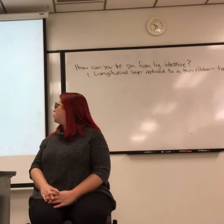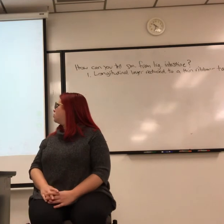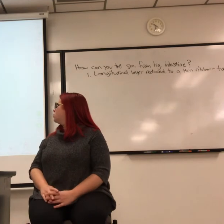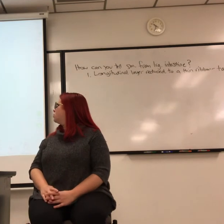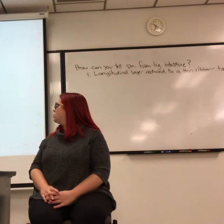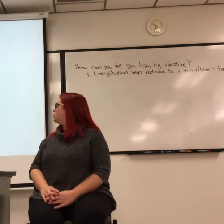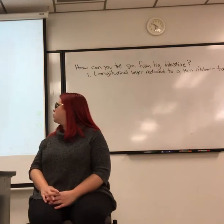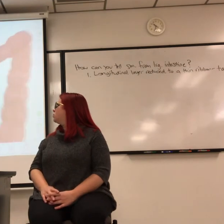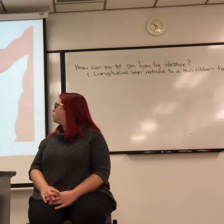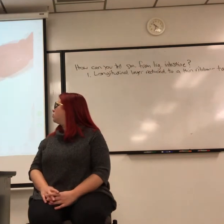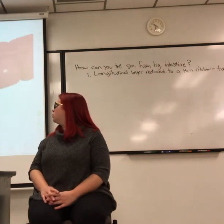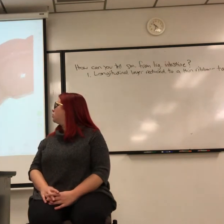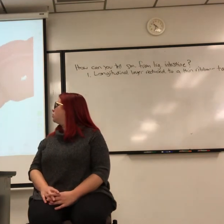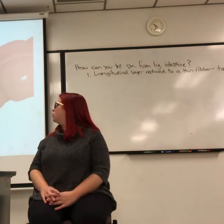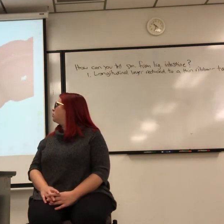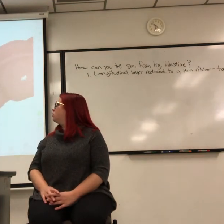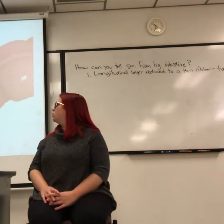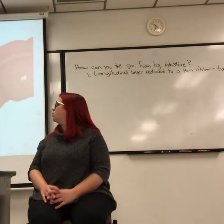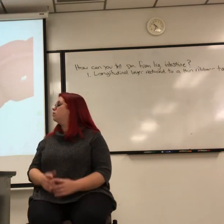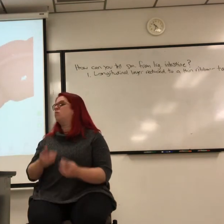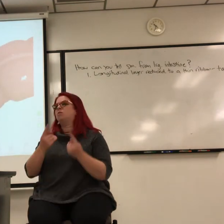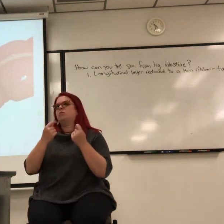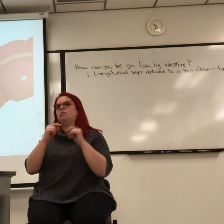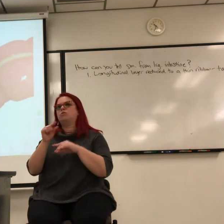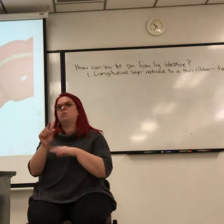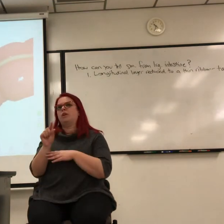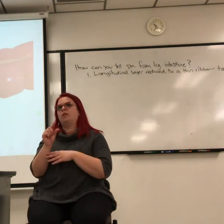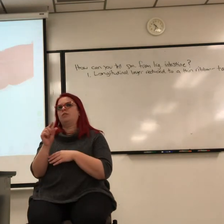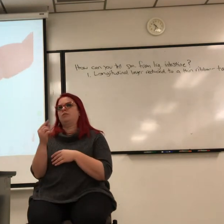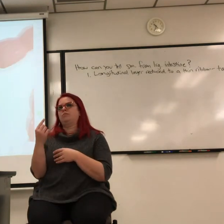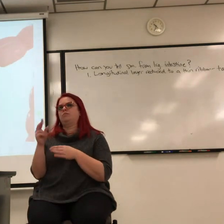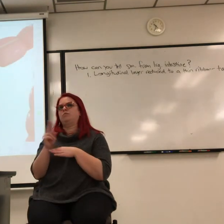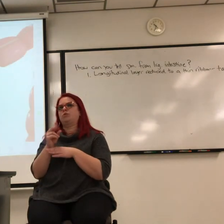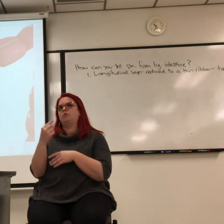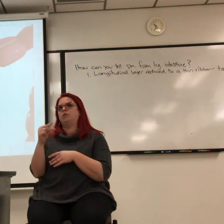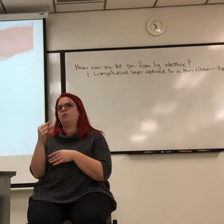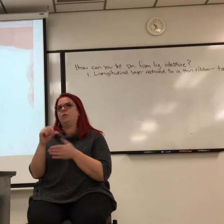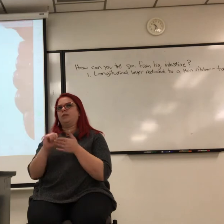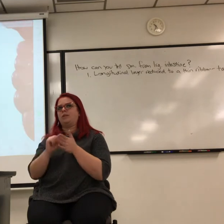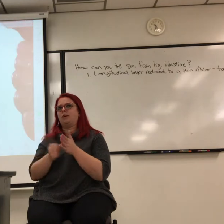Try to highlight it in green. There's one highlighted.